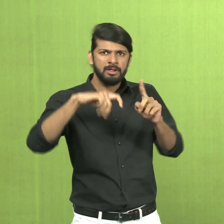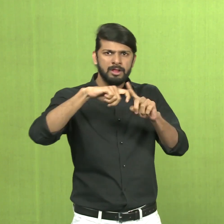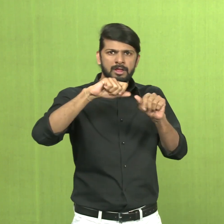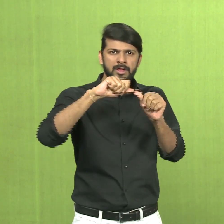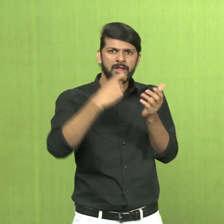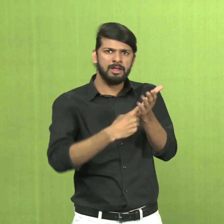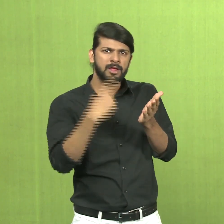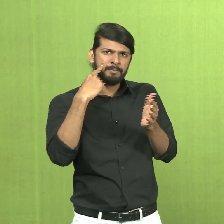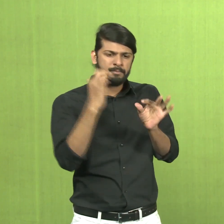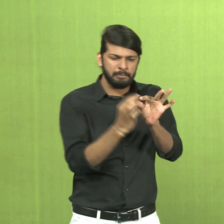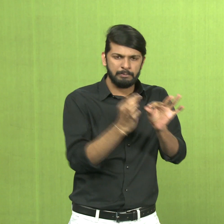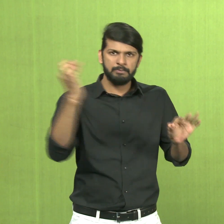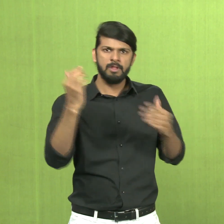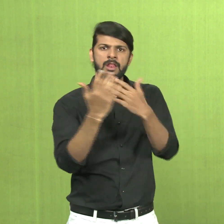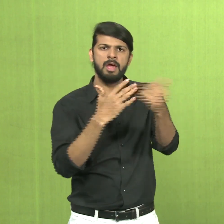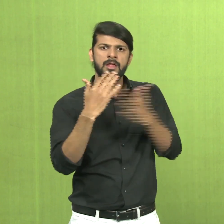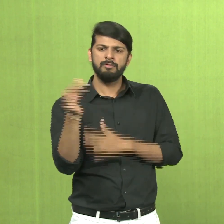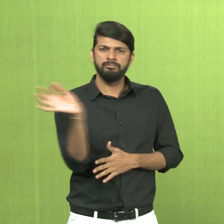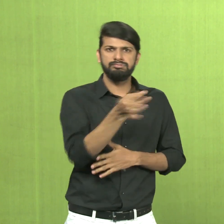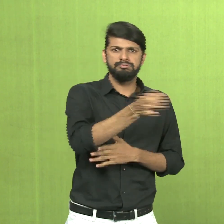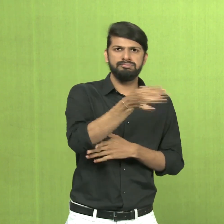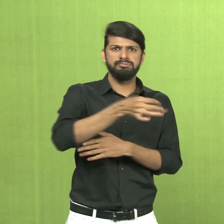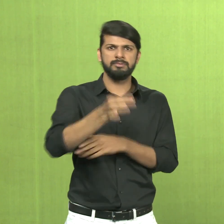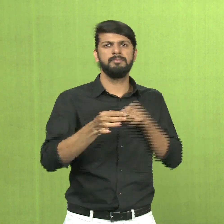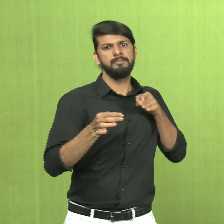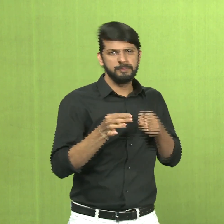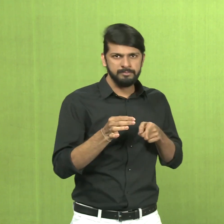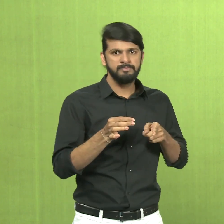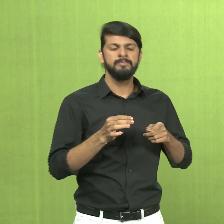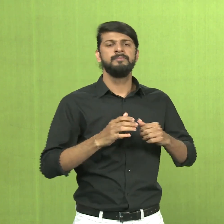The medium is kalamkari, the use of pen.